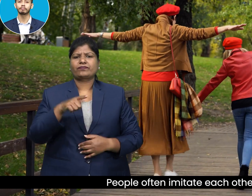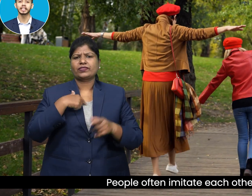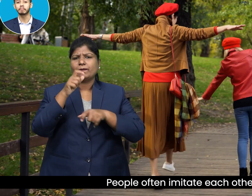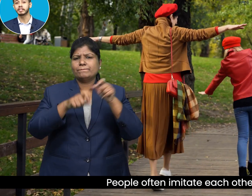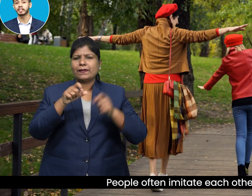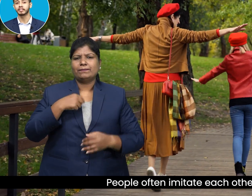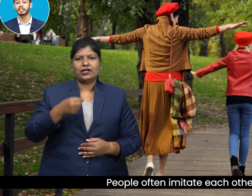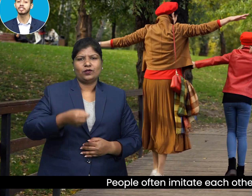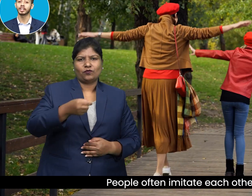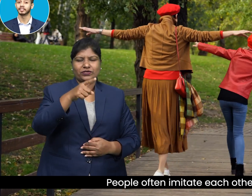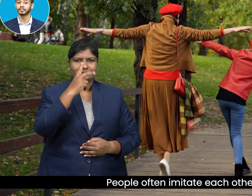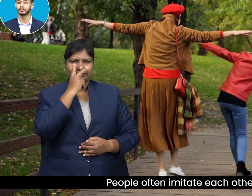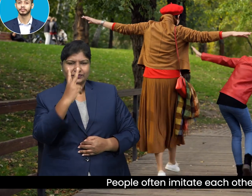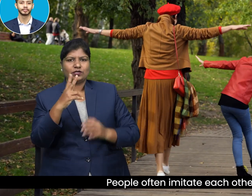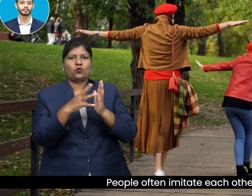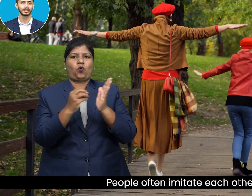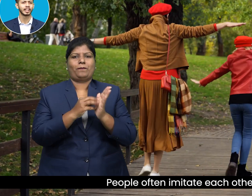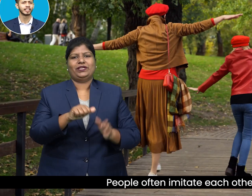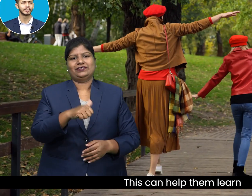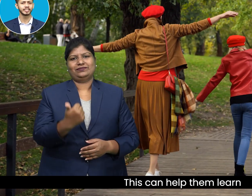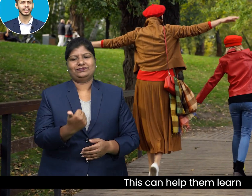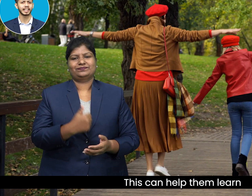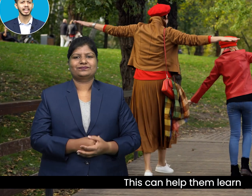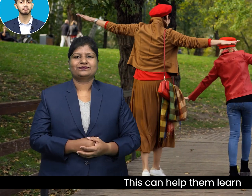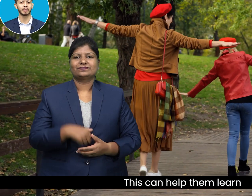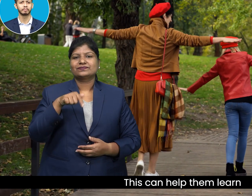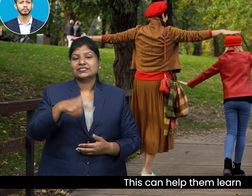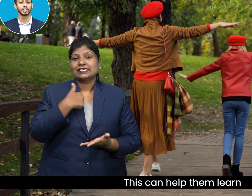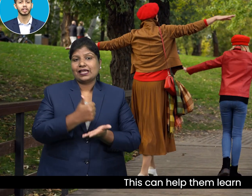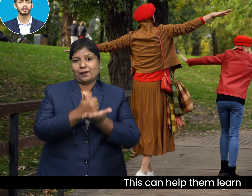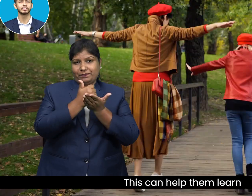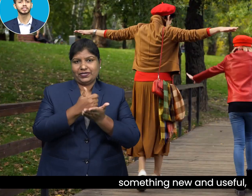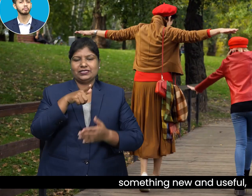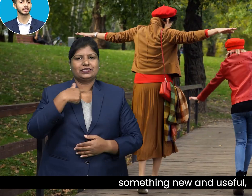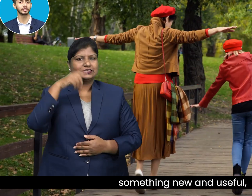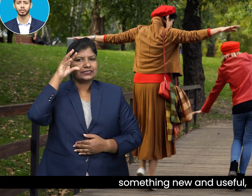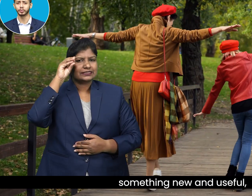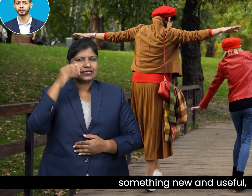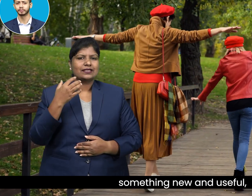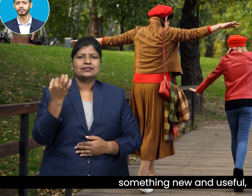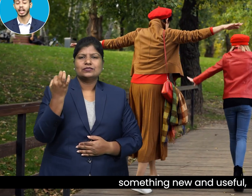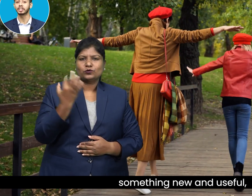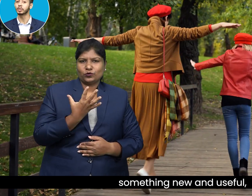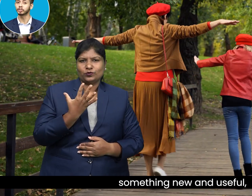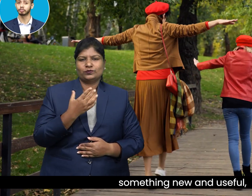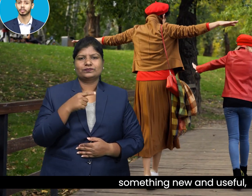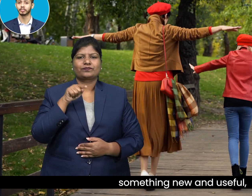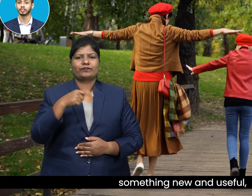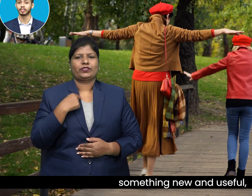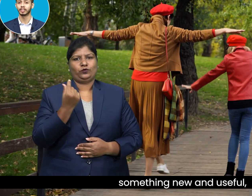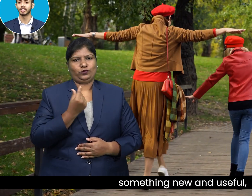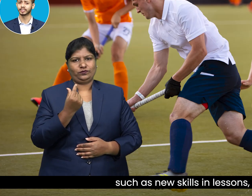People often imitate each other. This can help them learn something new and